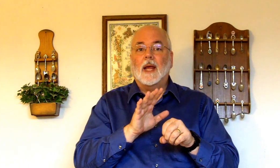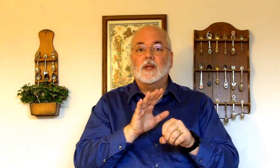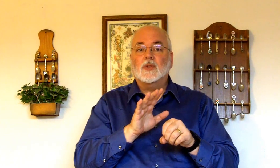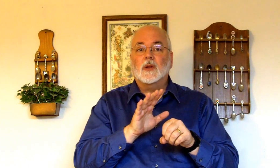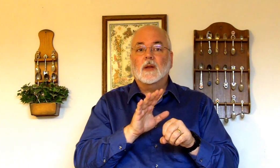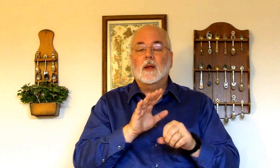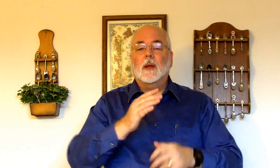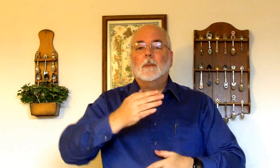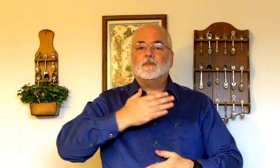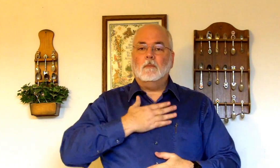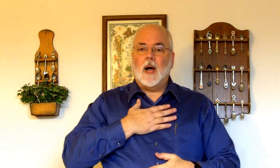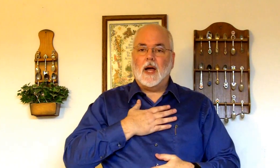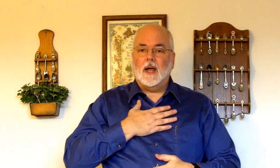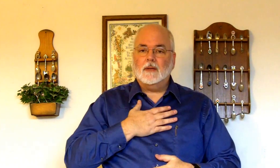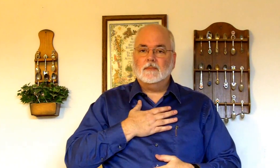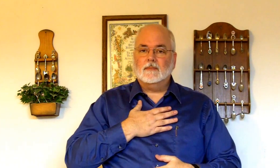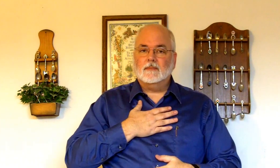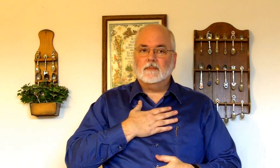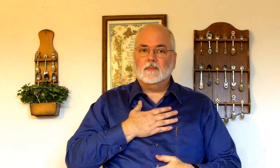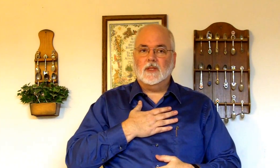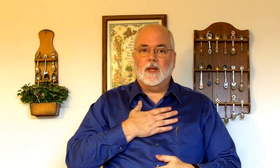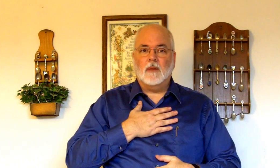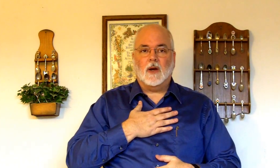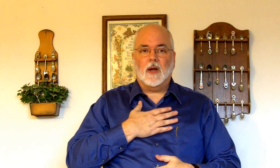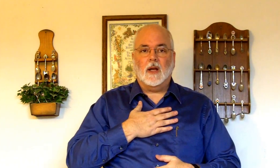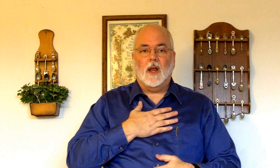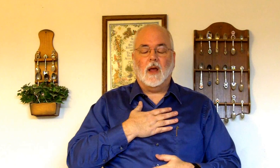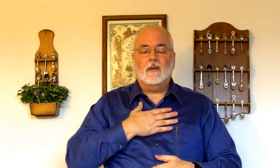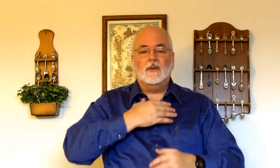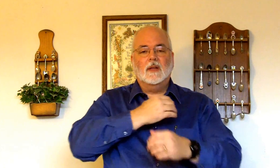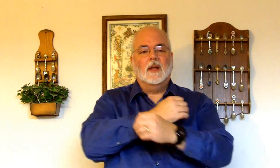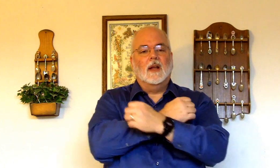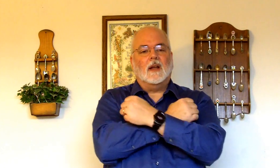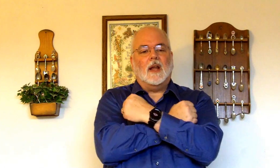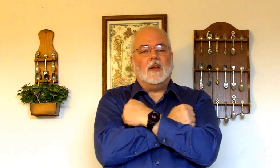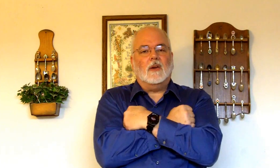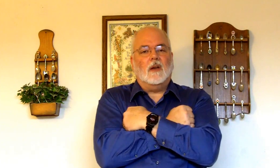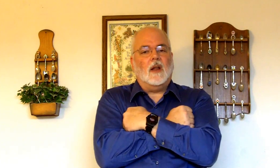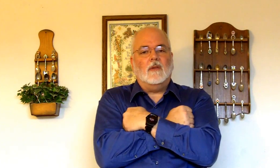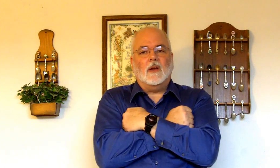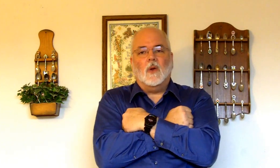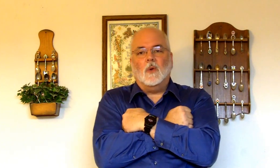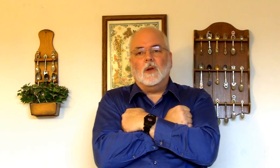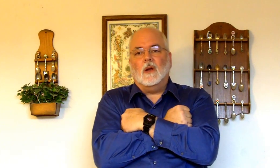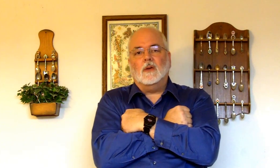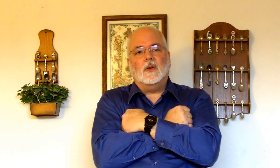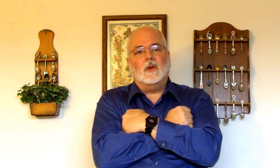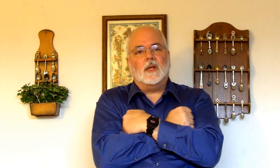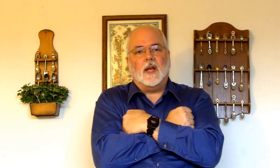pledge. My, did my already, love, like you're loving and holding on to your teddy